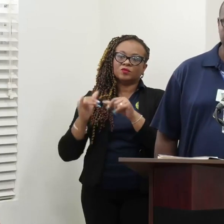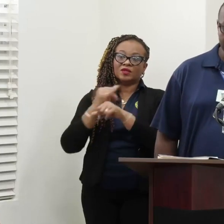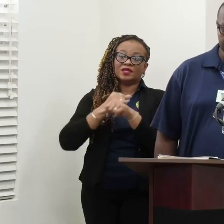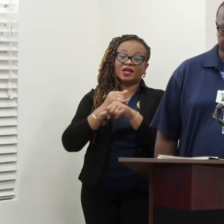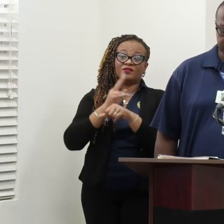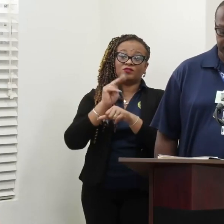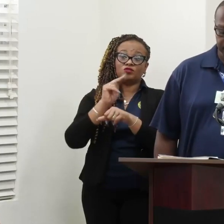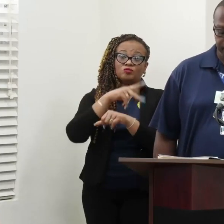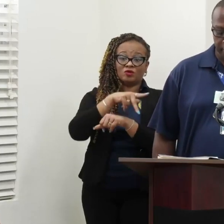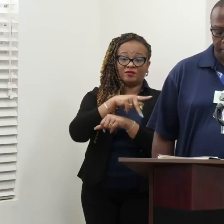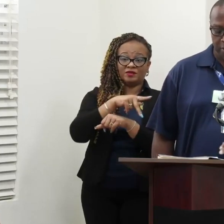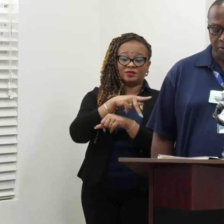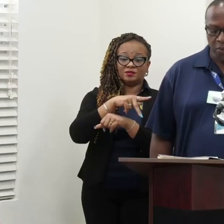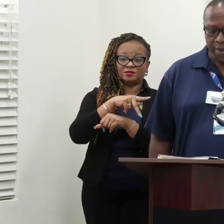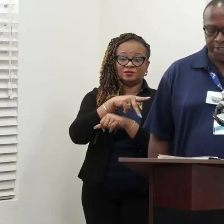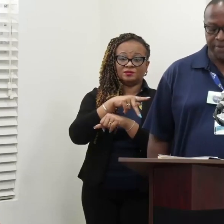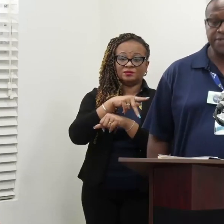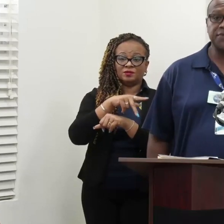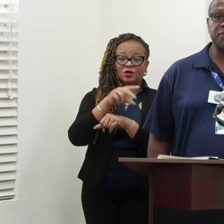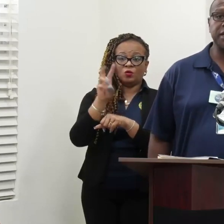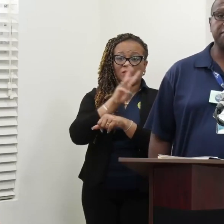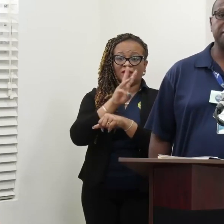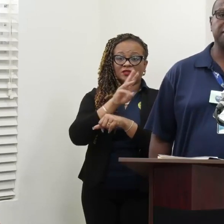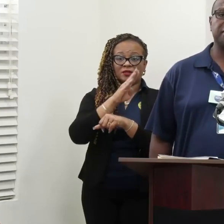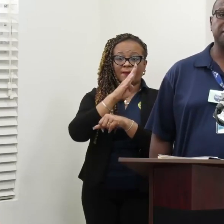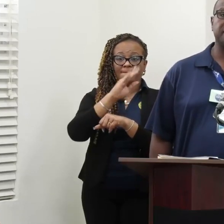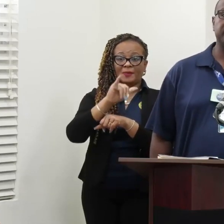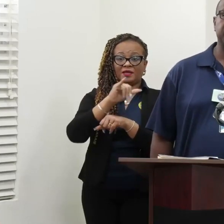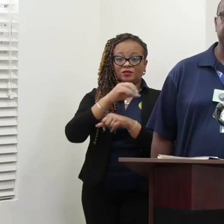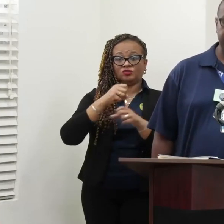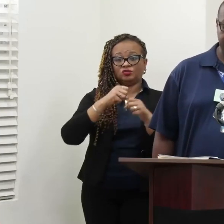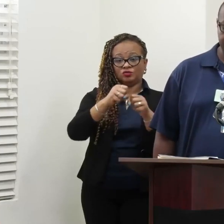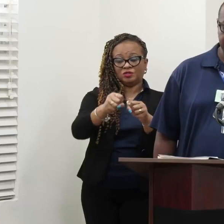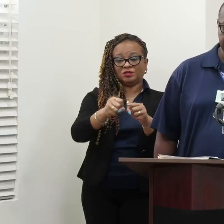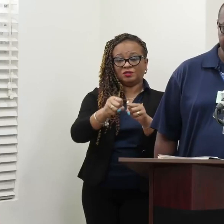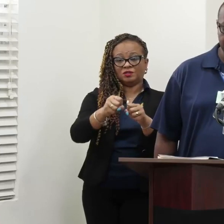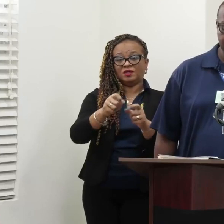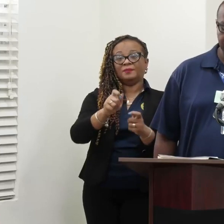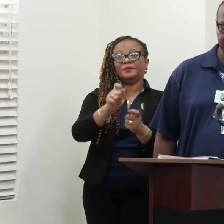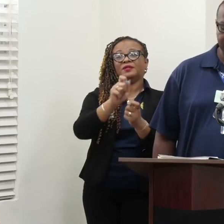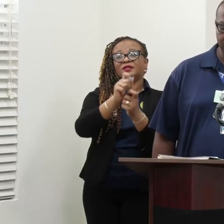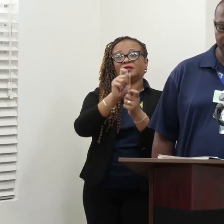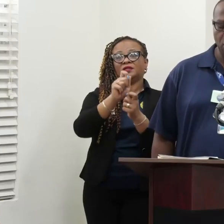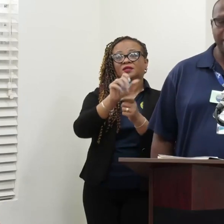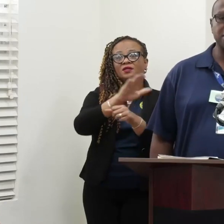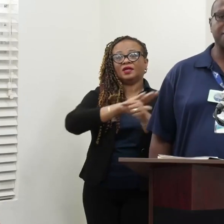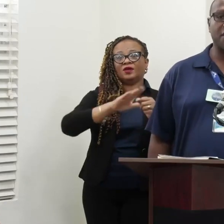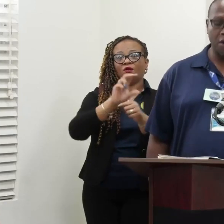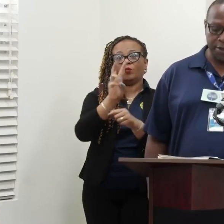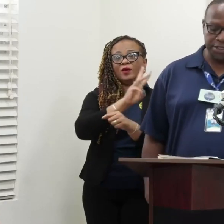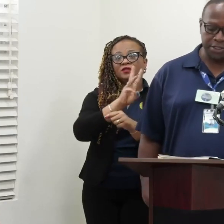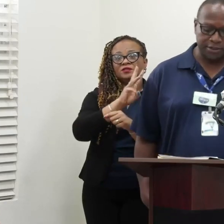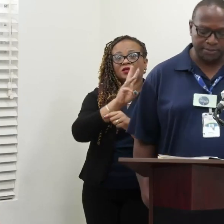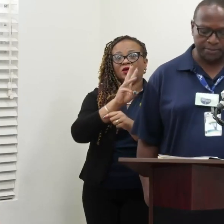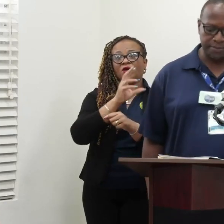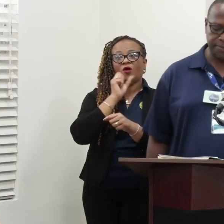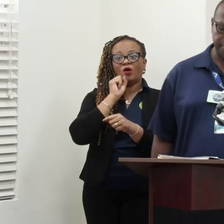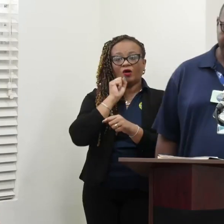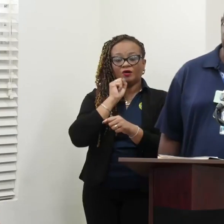of New Providence, West Bay Street, in particular the area west of